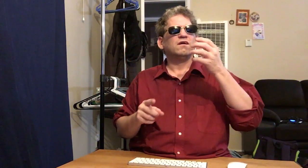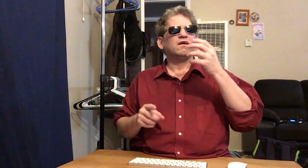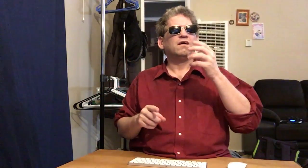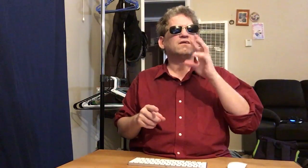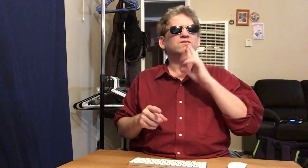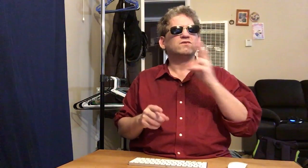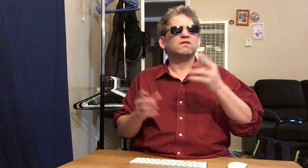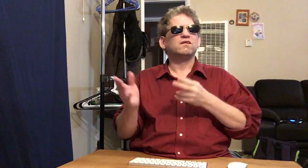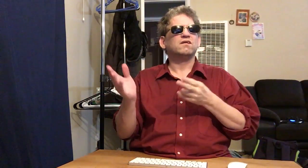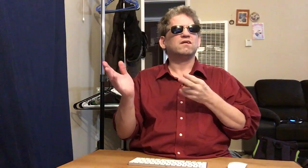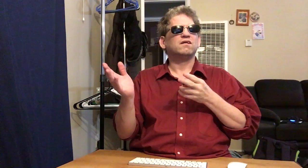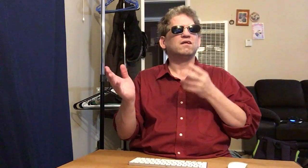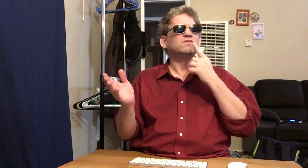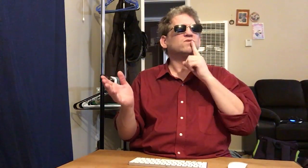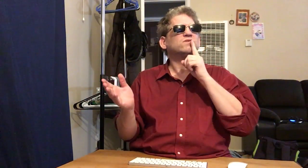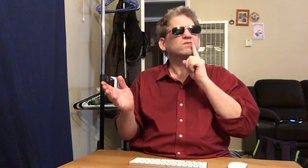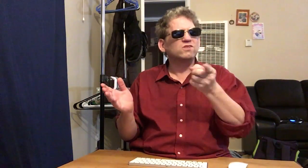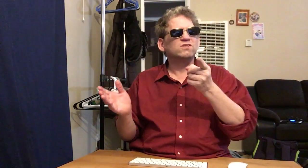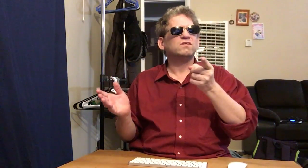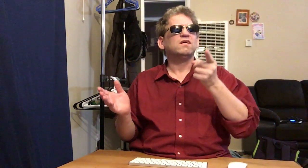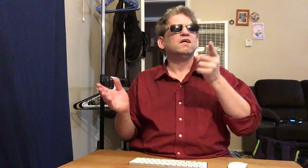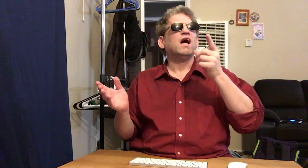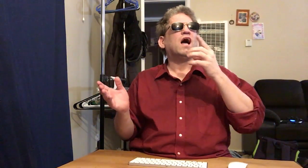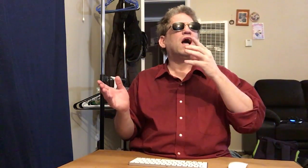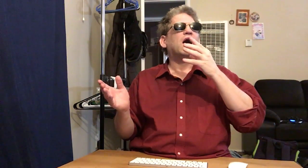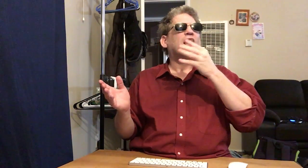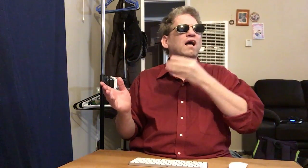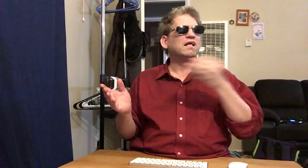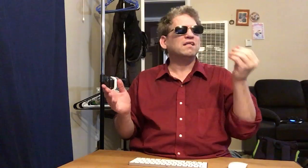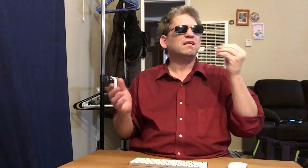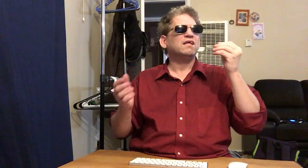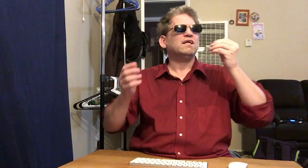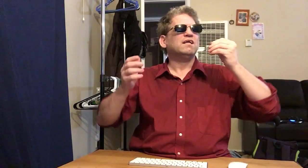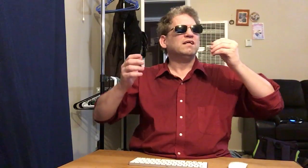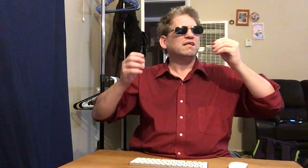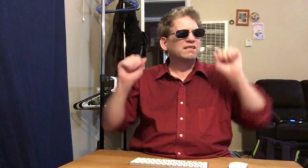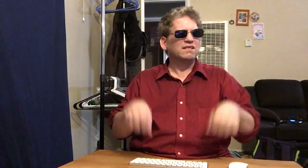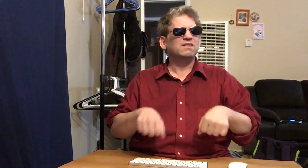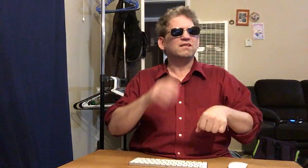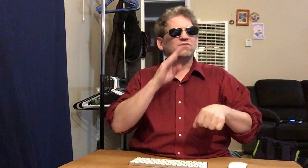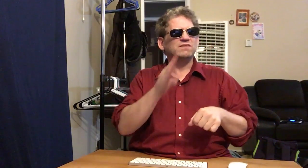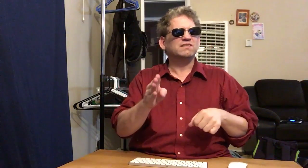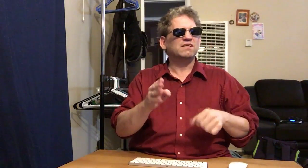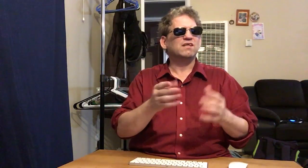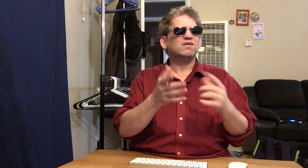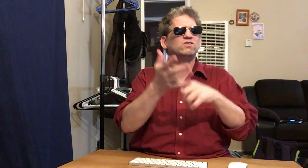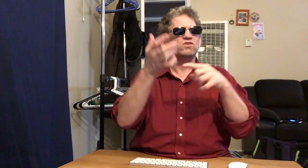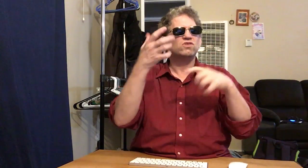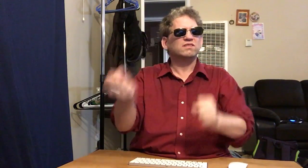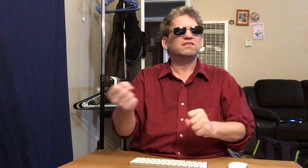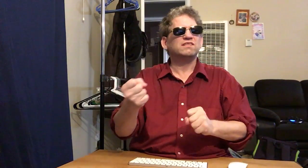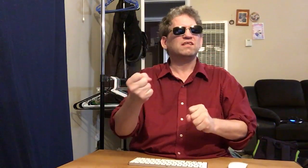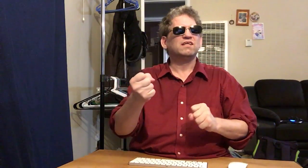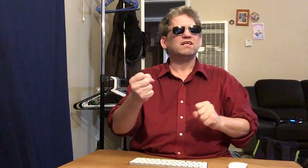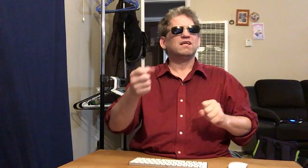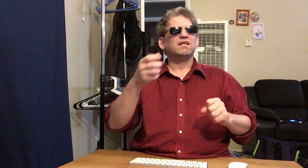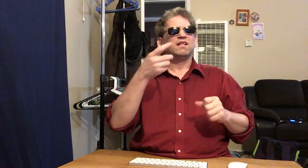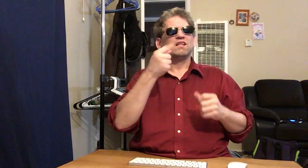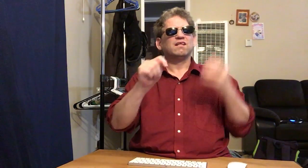And so, as he stood looking out to sea, he had no idea that he had inadvertently saved this country. His thoughts